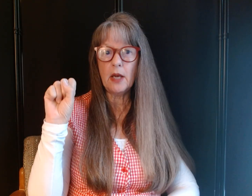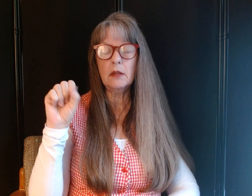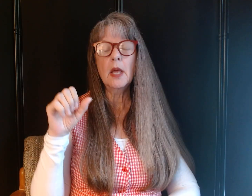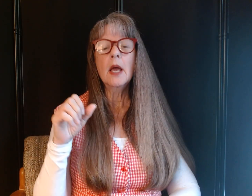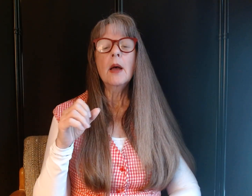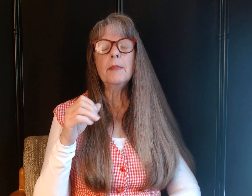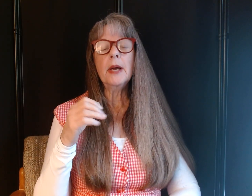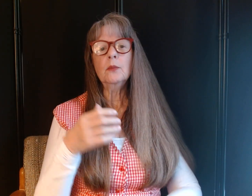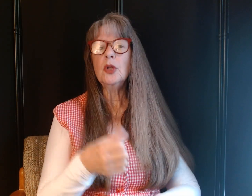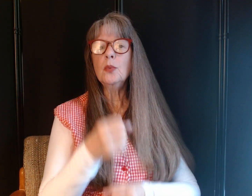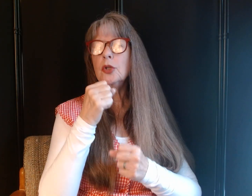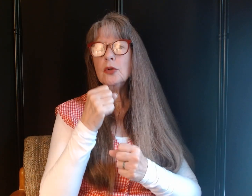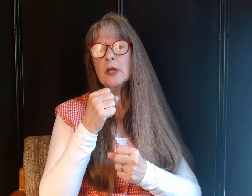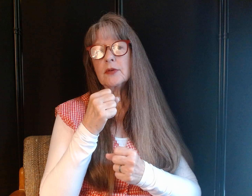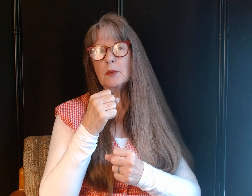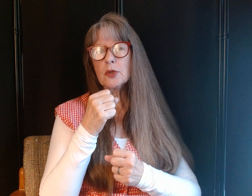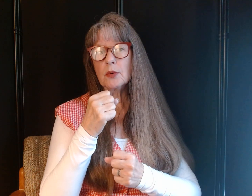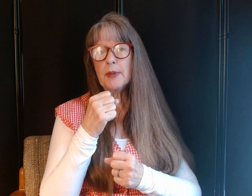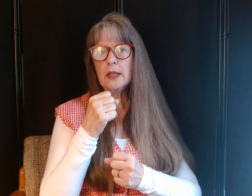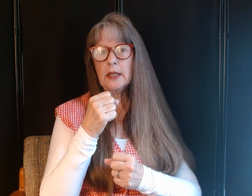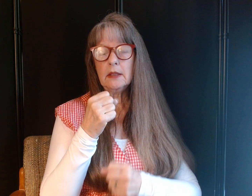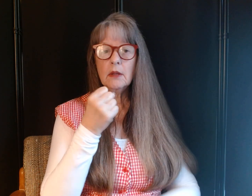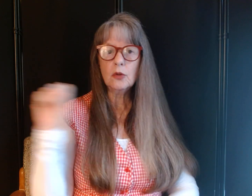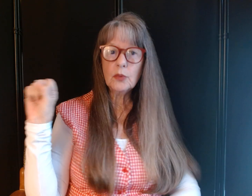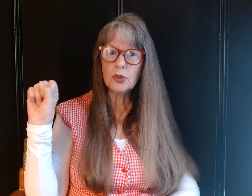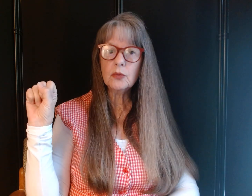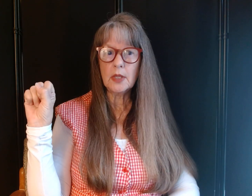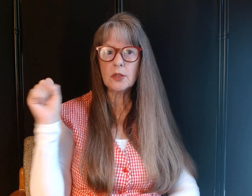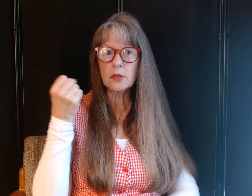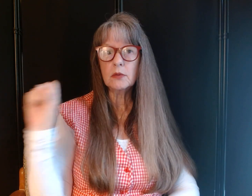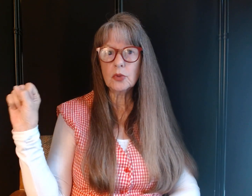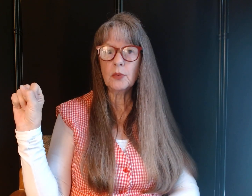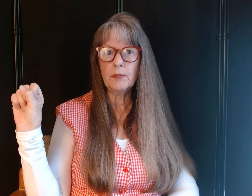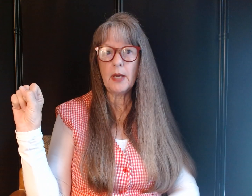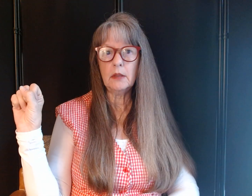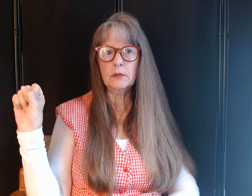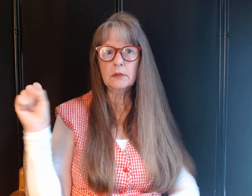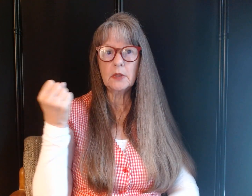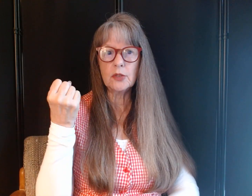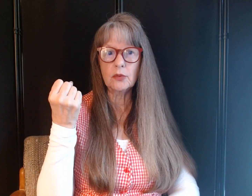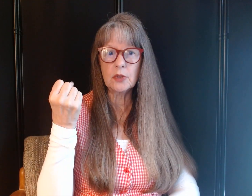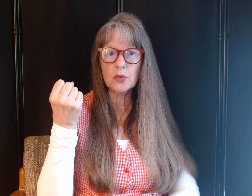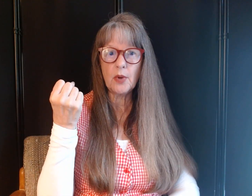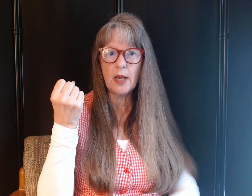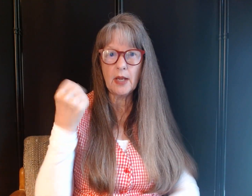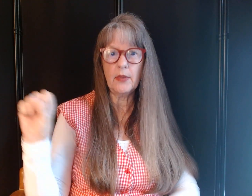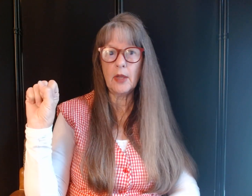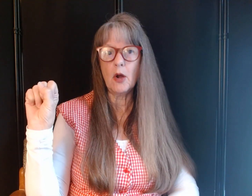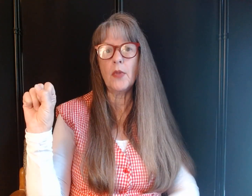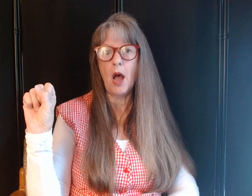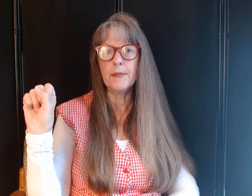rebel, but you wouldn't use that if someone's rebelling. You would do this to rebel because they're this way and then they got the